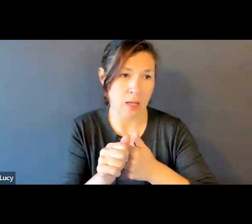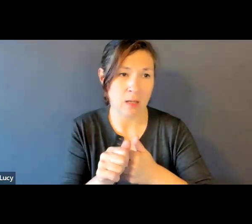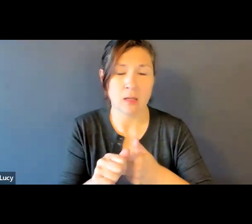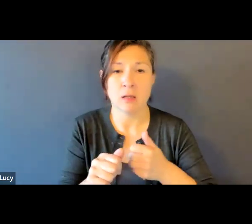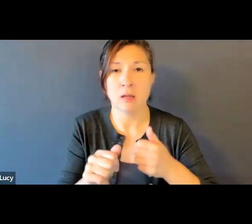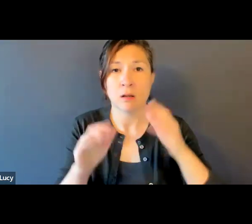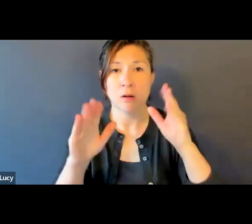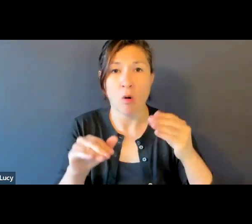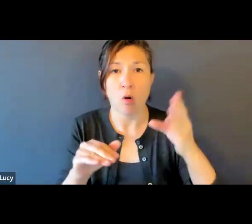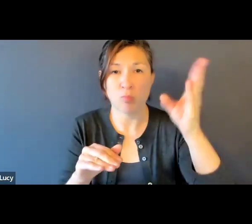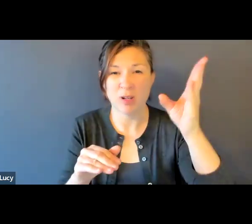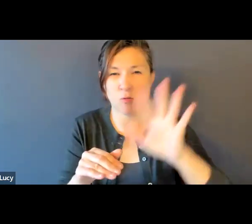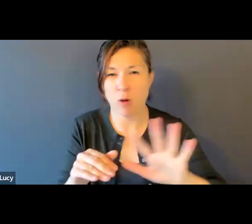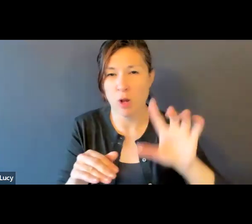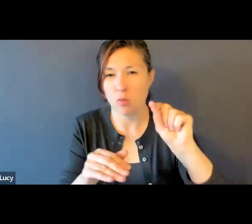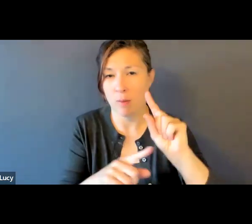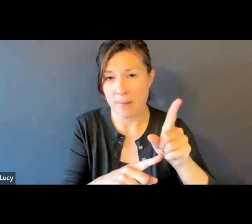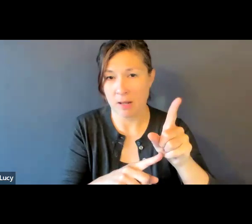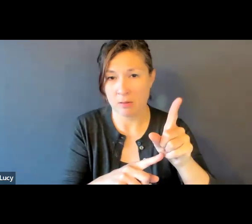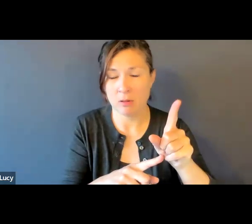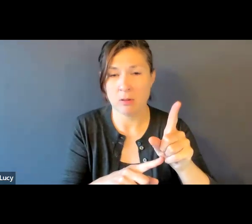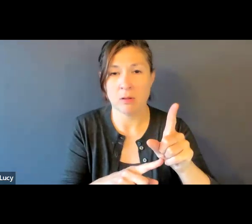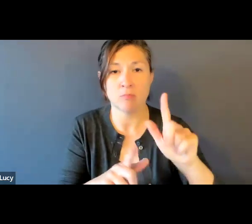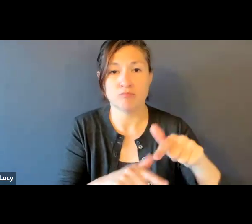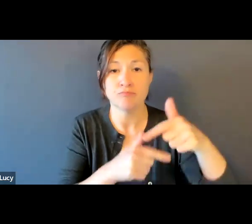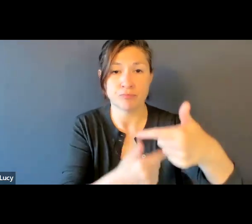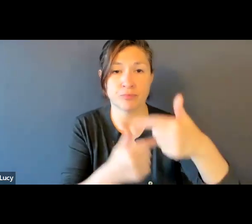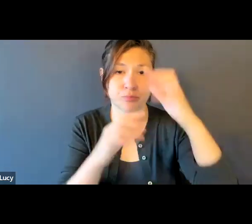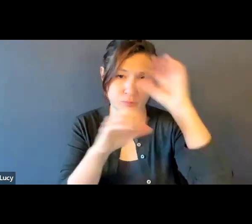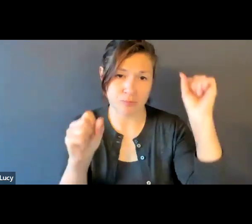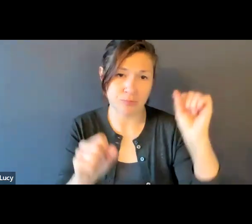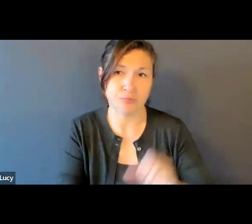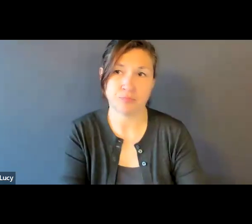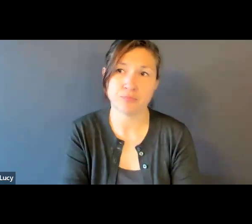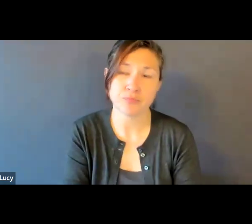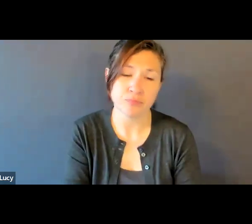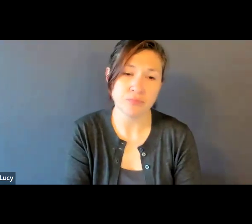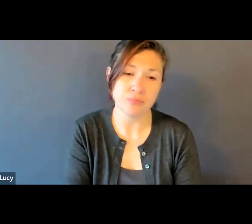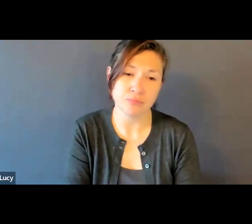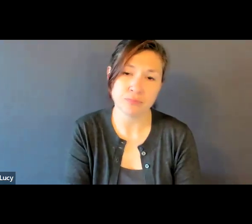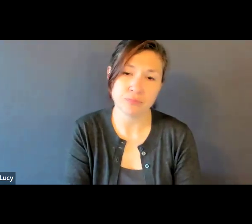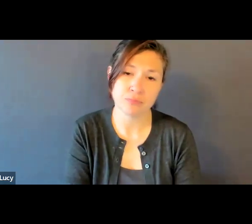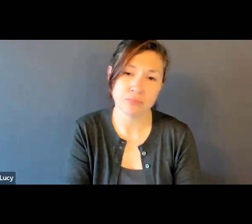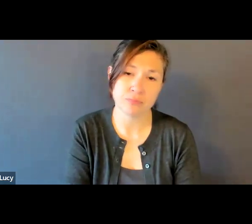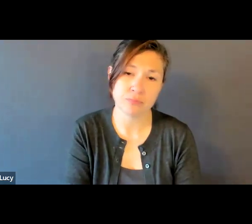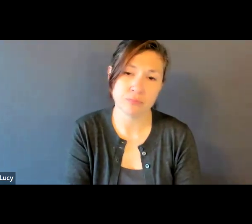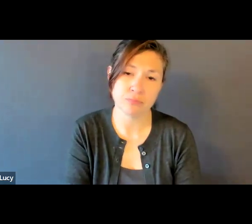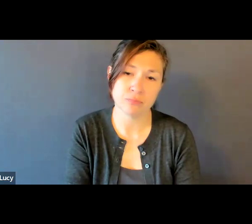presentation under 20 minutes, and I'll now turn it over to the superintendent. Thank you. So while